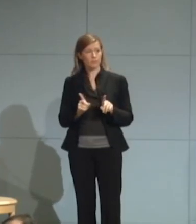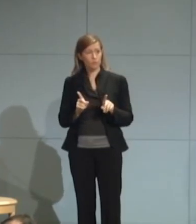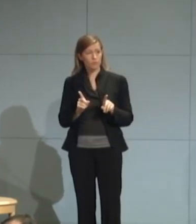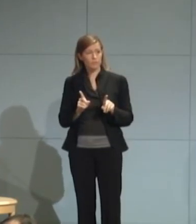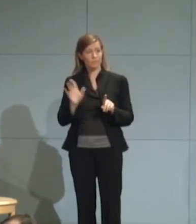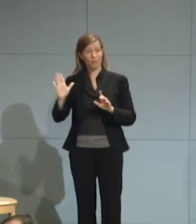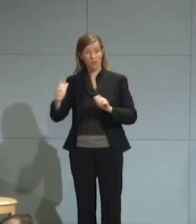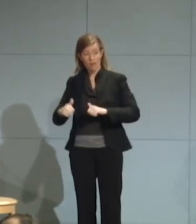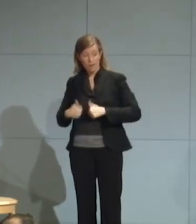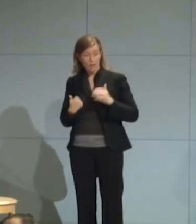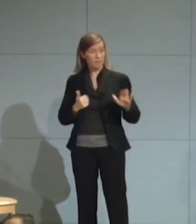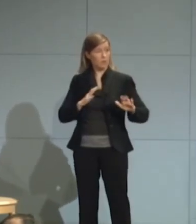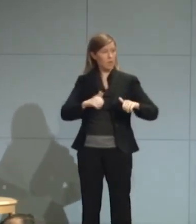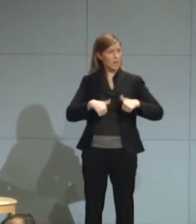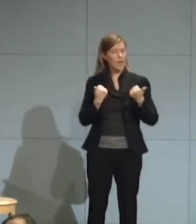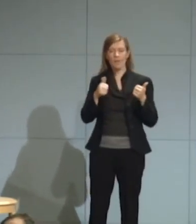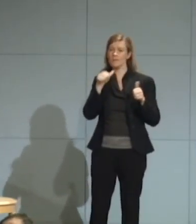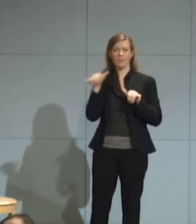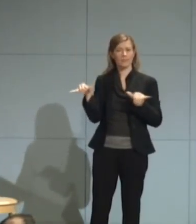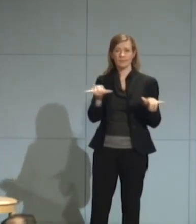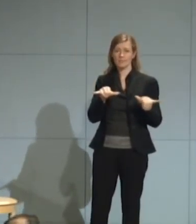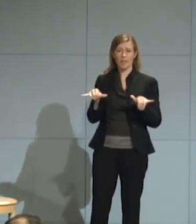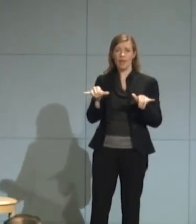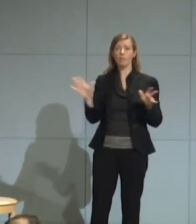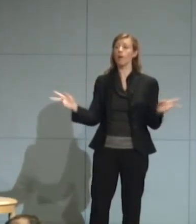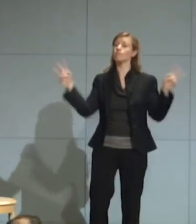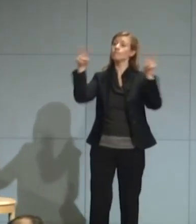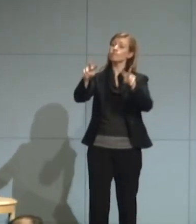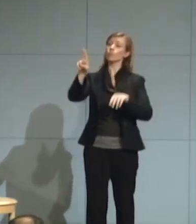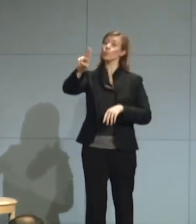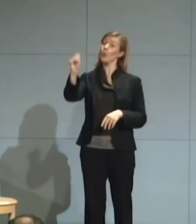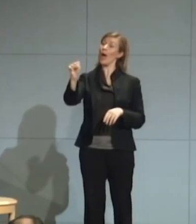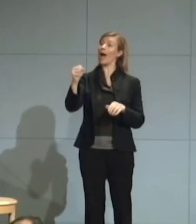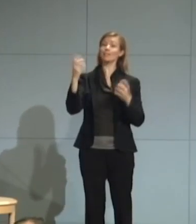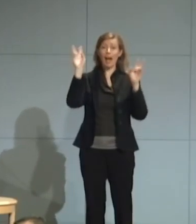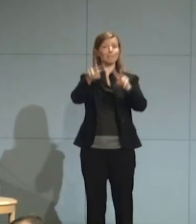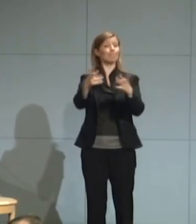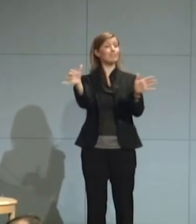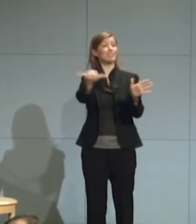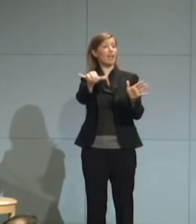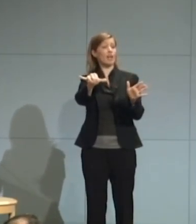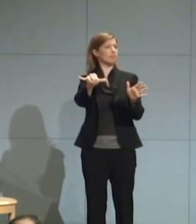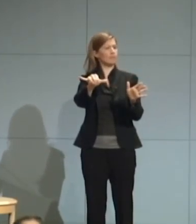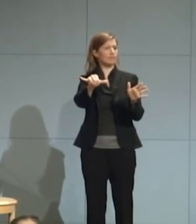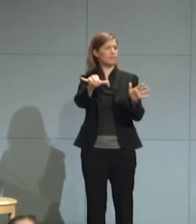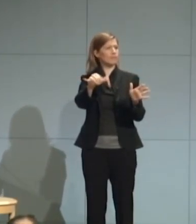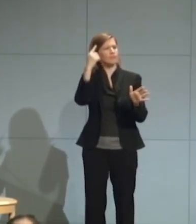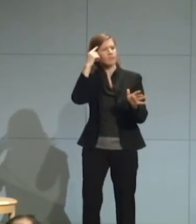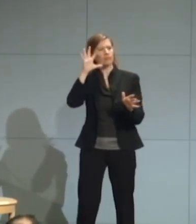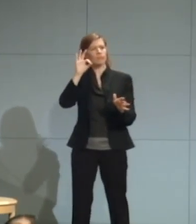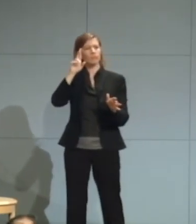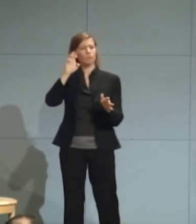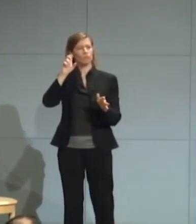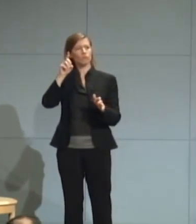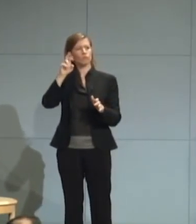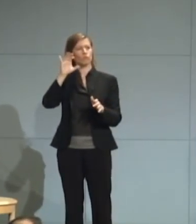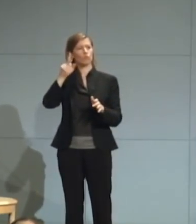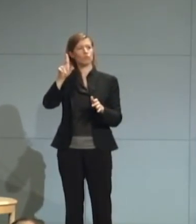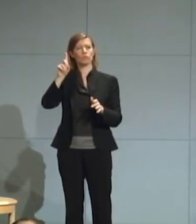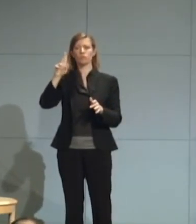day about which they don't seem to have any problem celebrating, in spite of the fact that it's well over 230 years